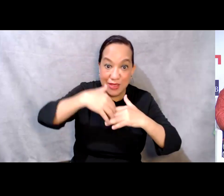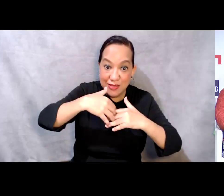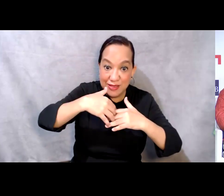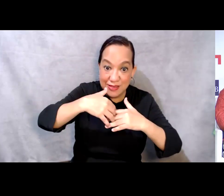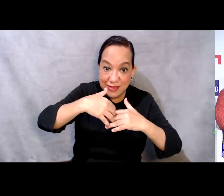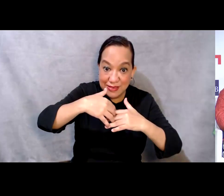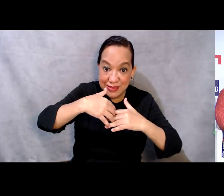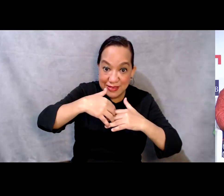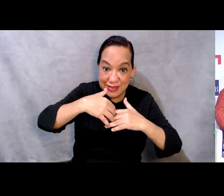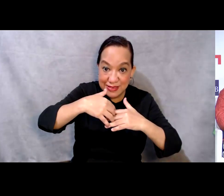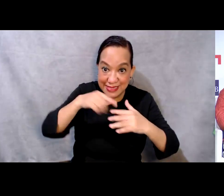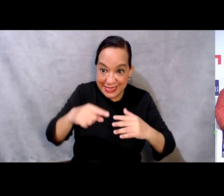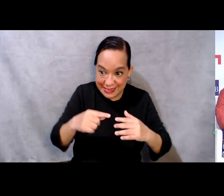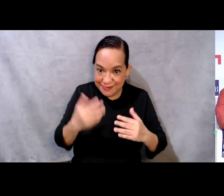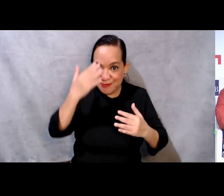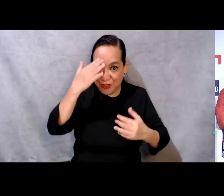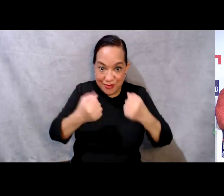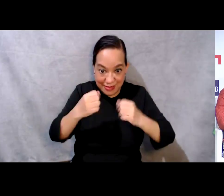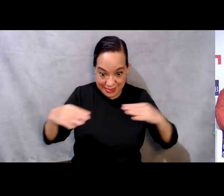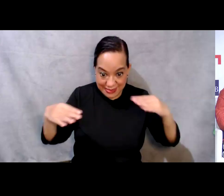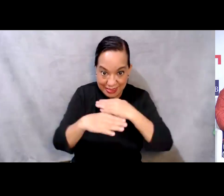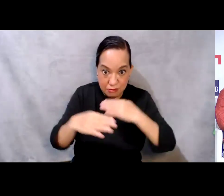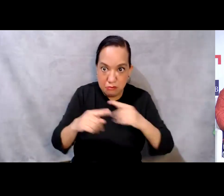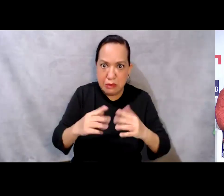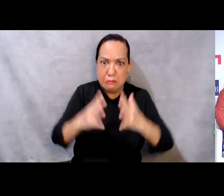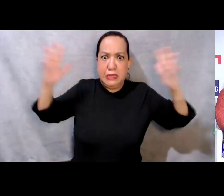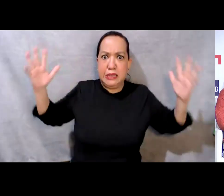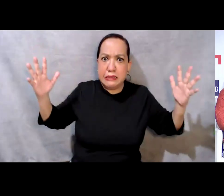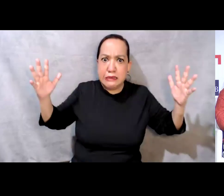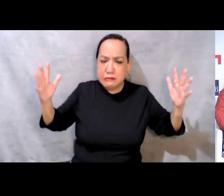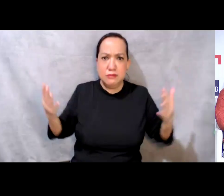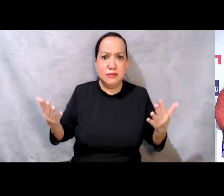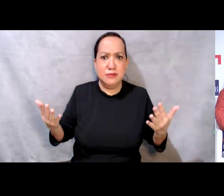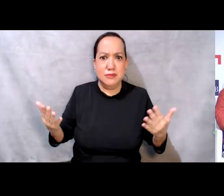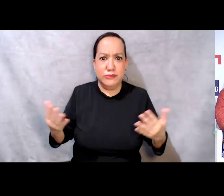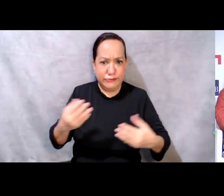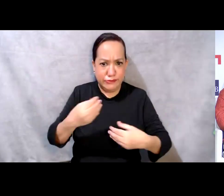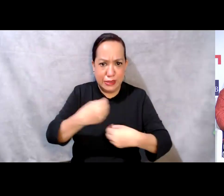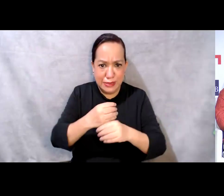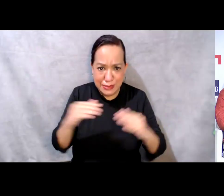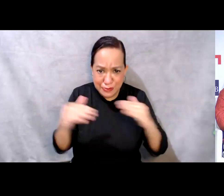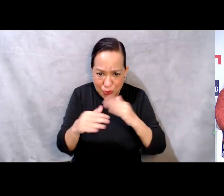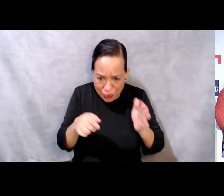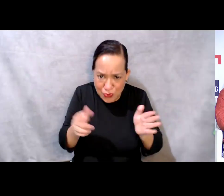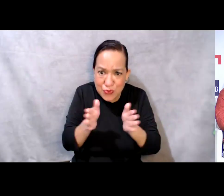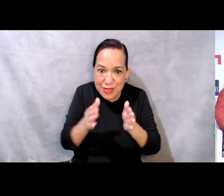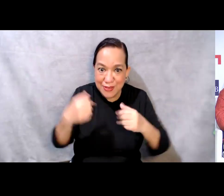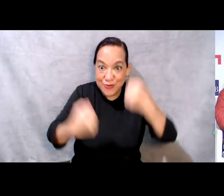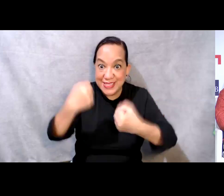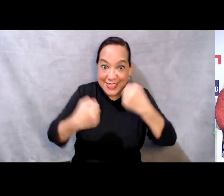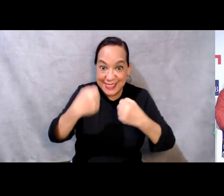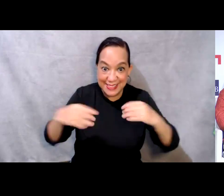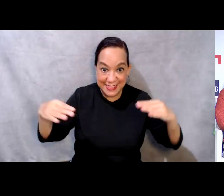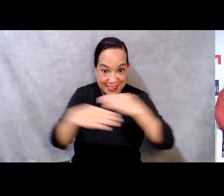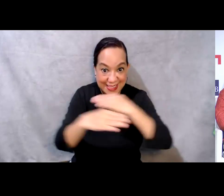a major, basically taking a very small road and turning it into a 4-lane highway connecting all the way to Brazil, the Brazilian